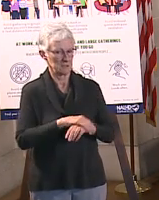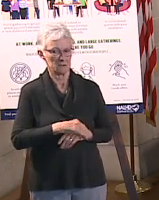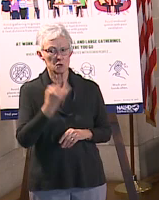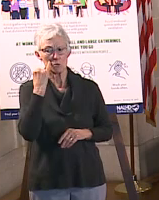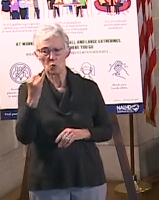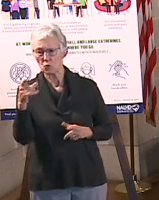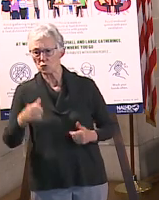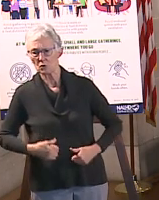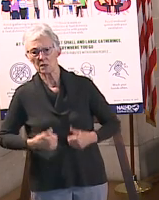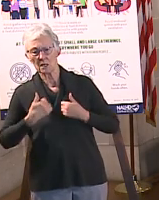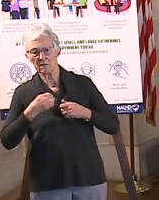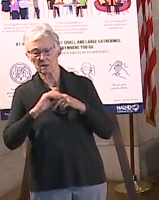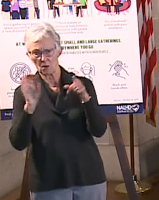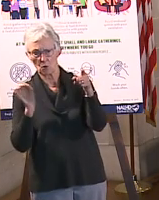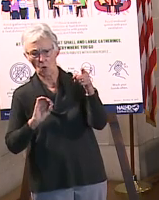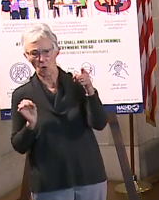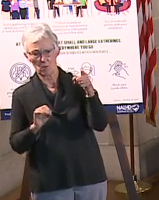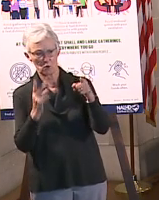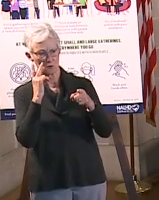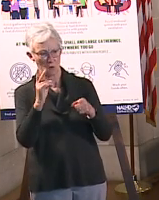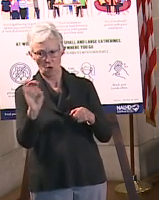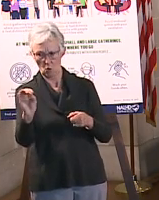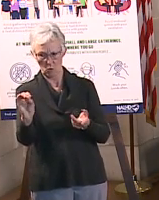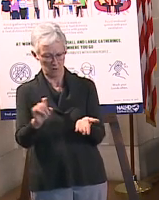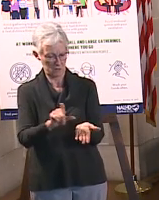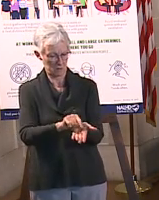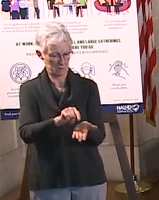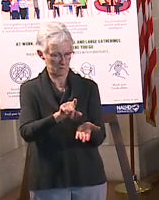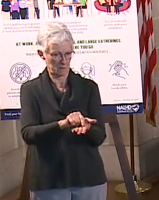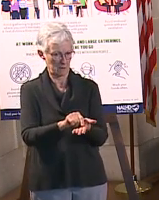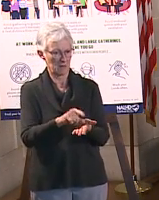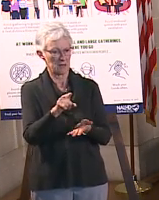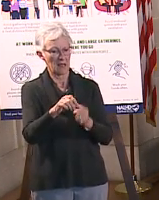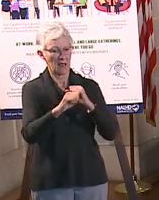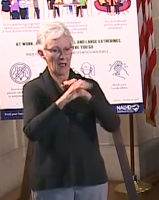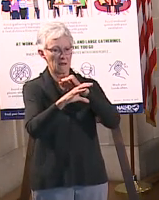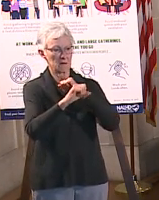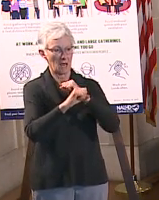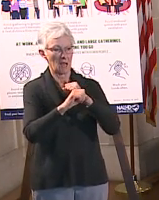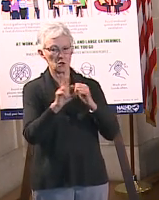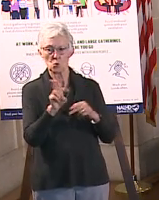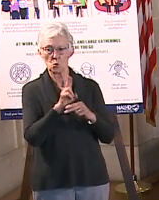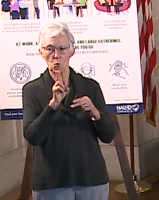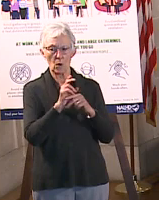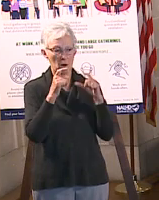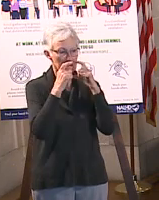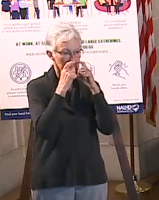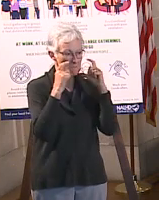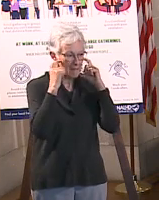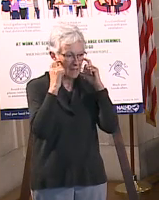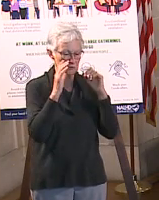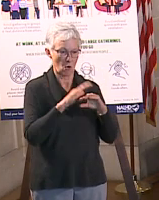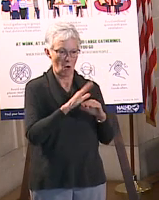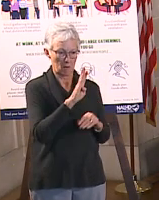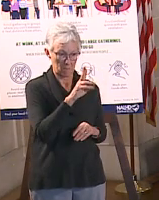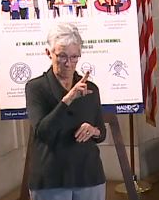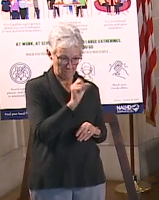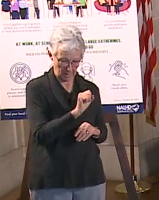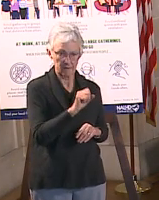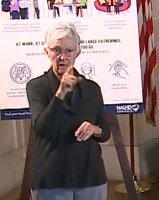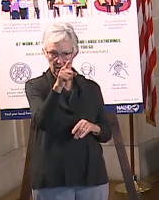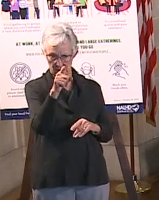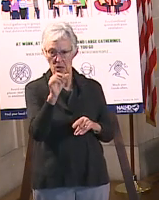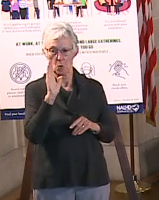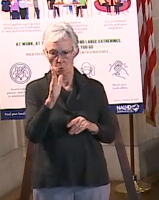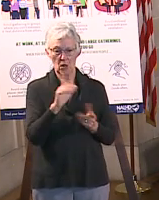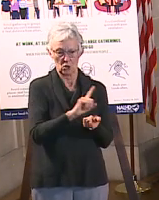area, you may have seen the advertisements in the World Herald for wearing a mask or on a bus or something like that. that campaign will also transition to talking about getting